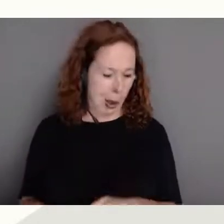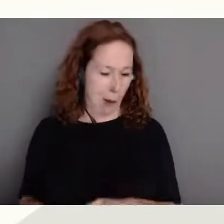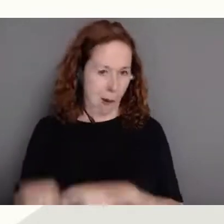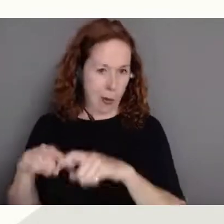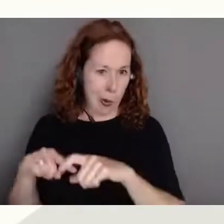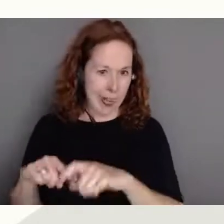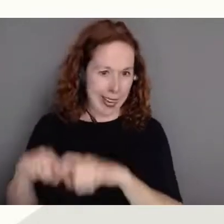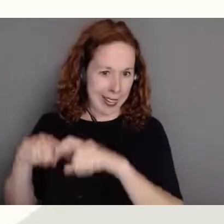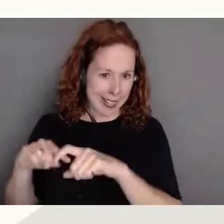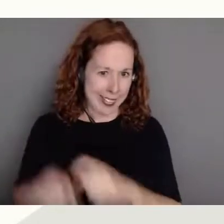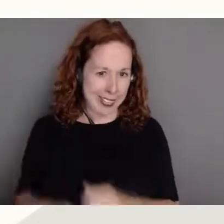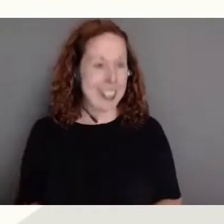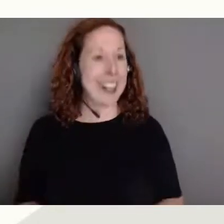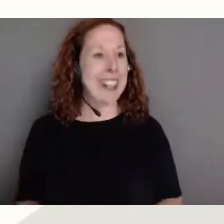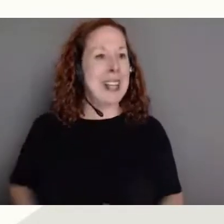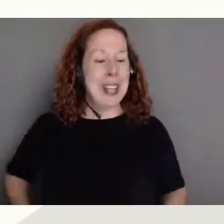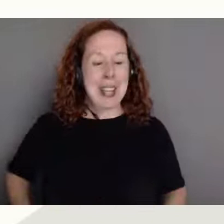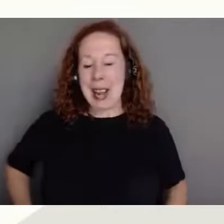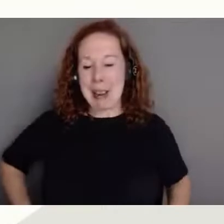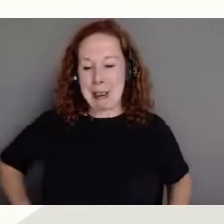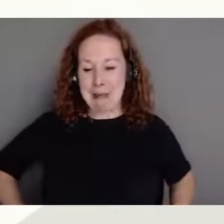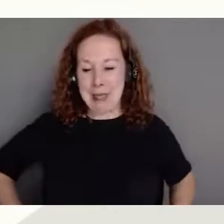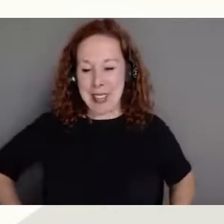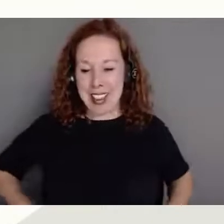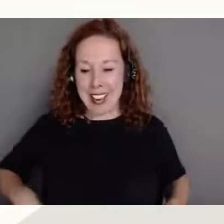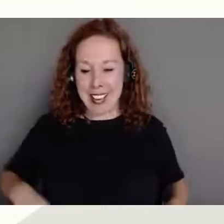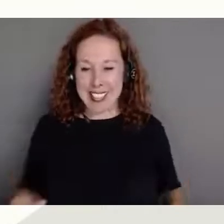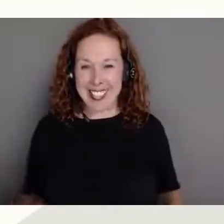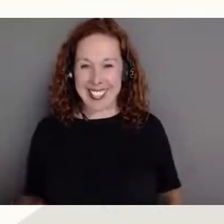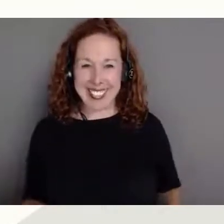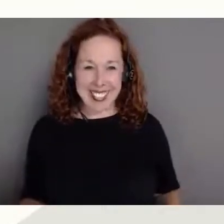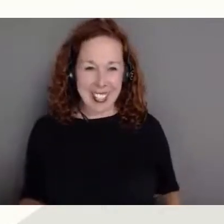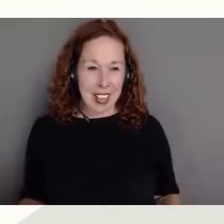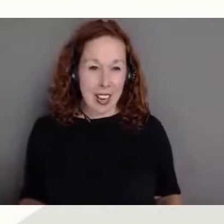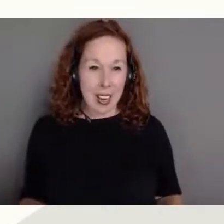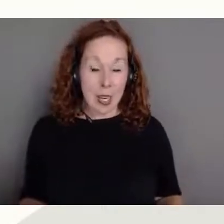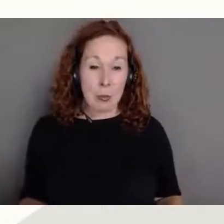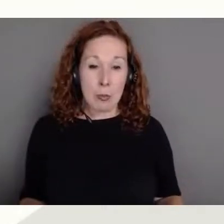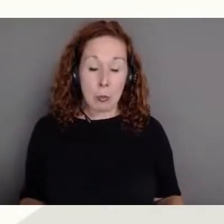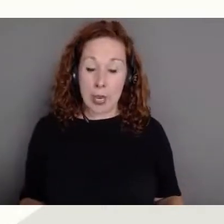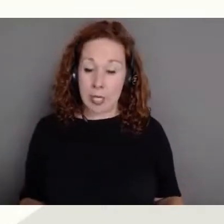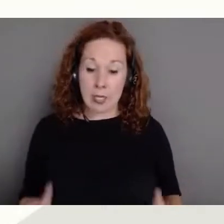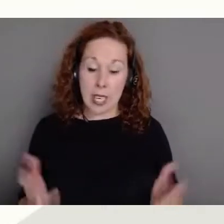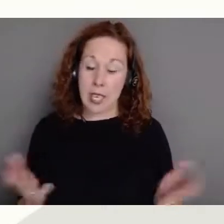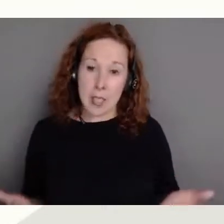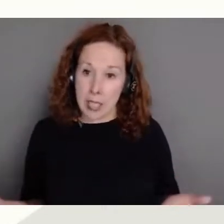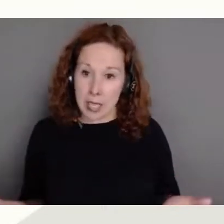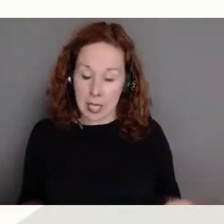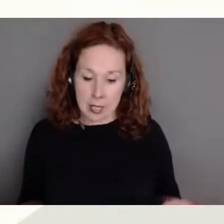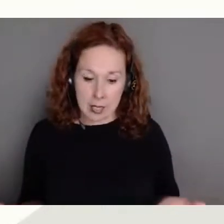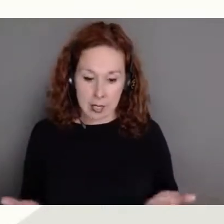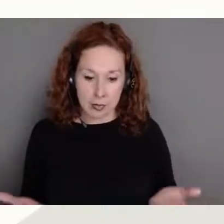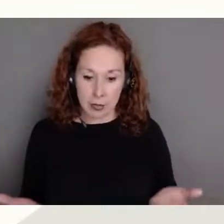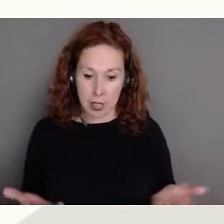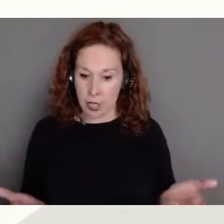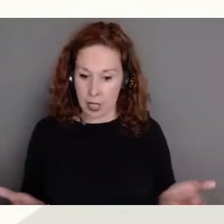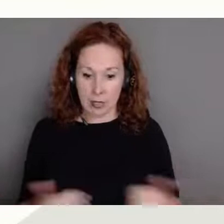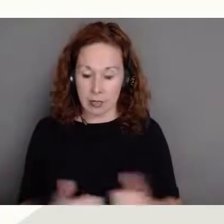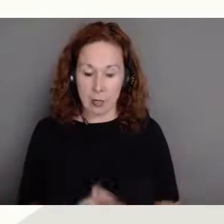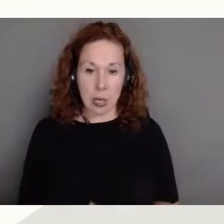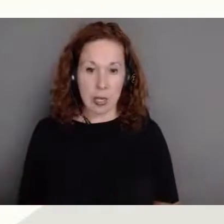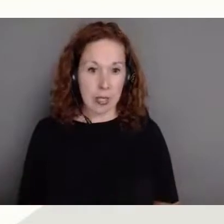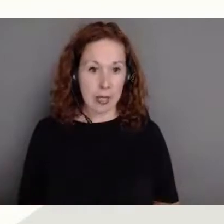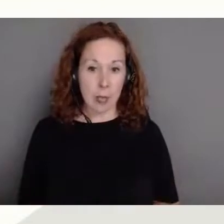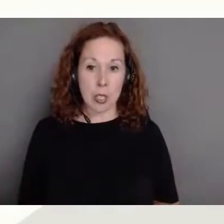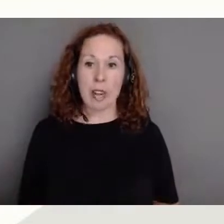pinpoint that for right after Hold this. that. Let's That's a talk little about sign. that. Um, Yes. and When taking the night classes for